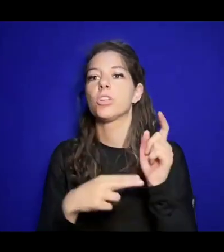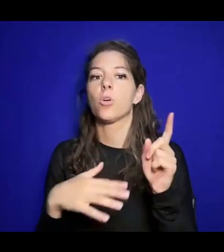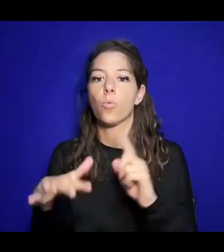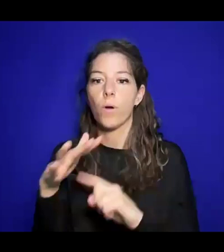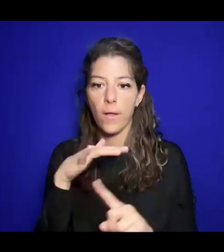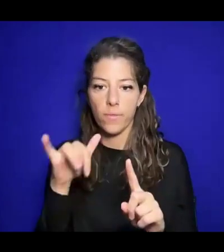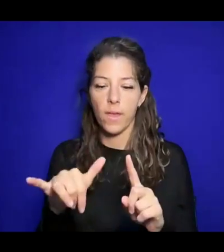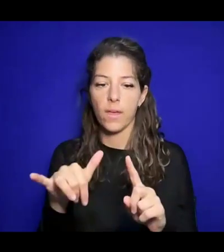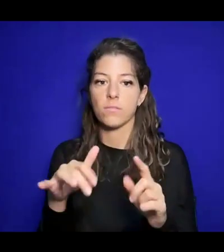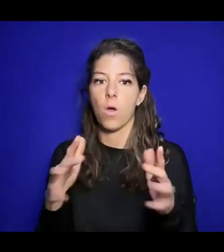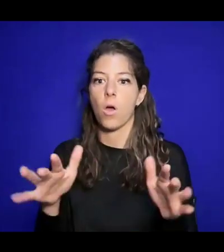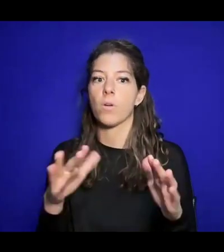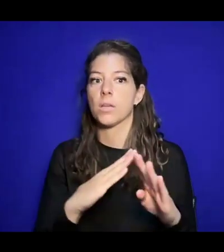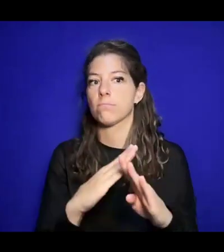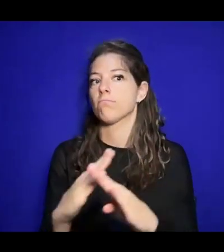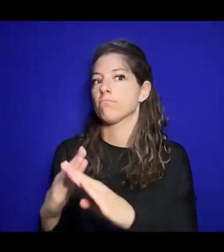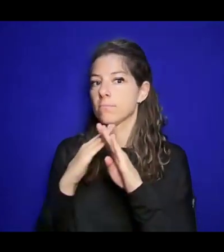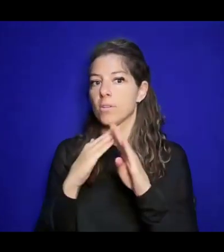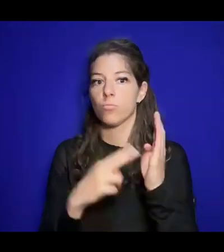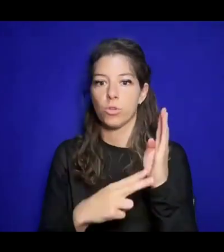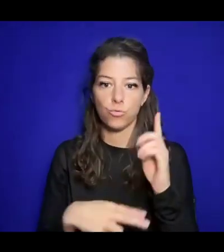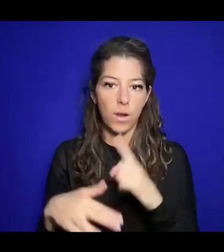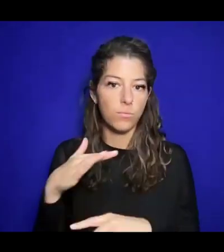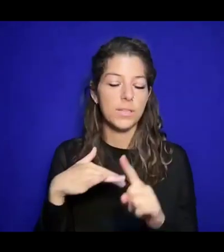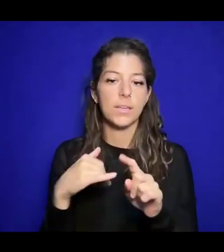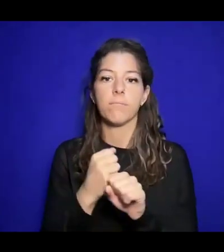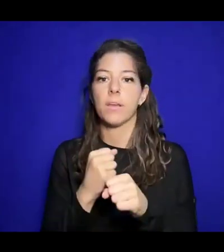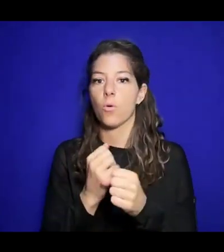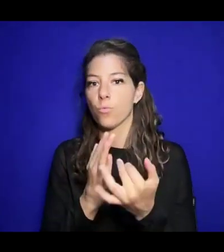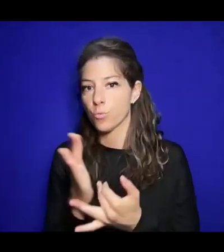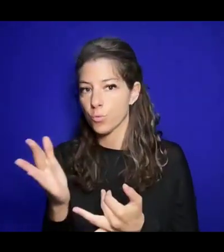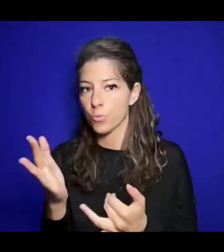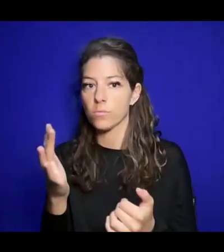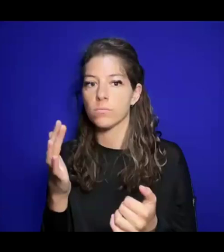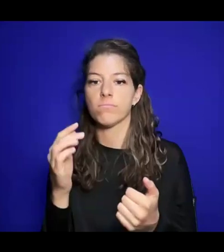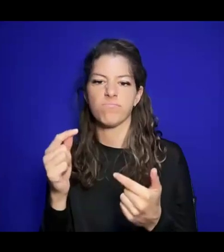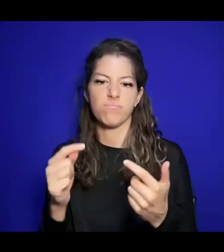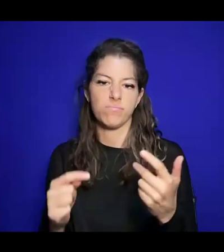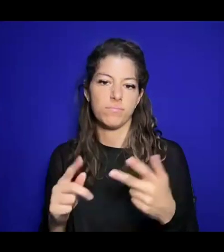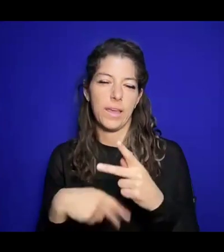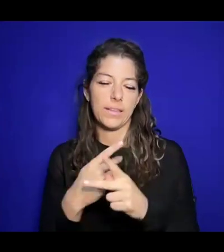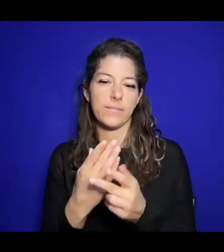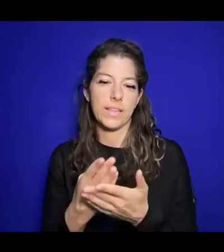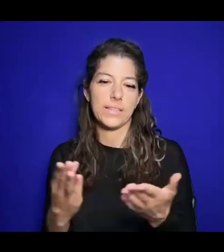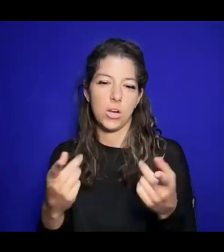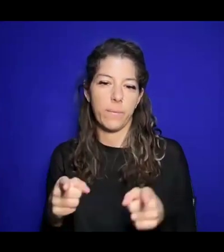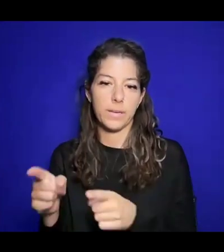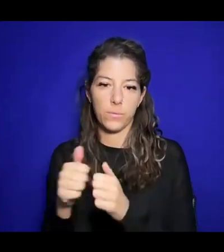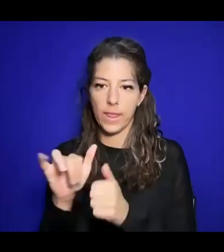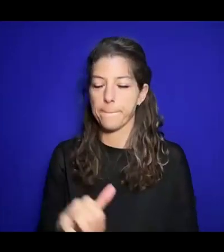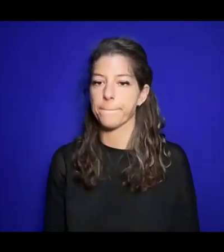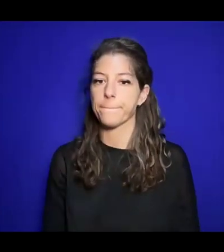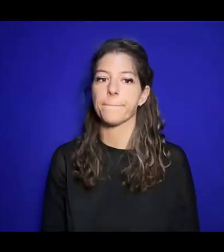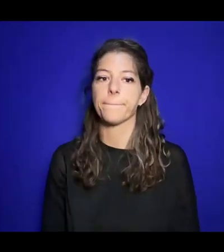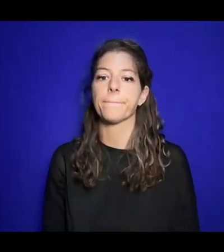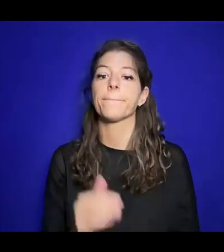So if it's already walled off, can you bridge around it? Can you make the bridge go through it? These are all the kinds of things that are going on with that.